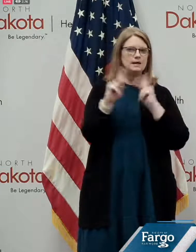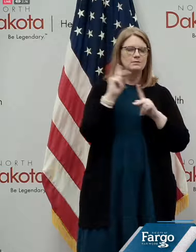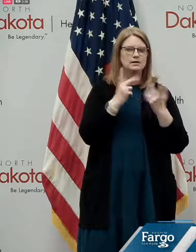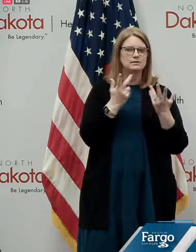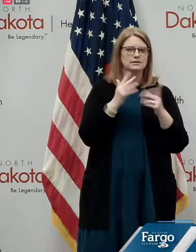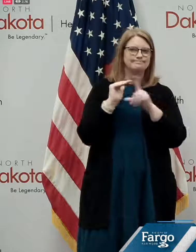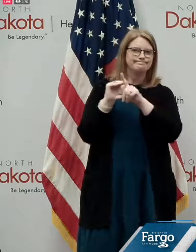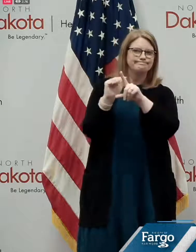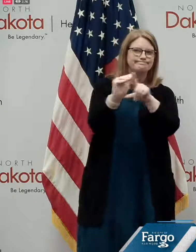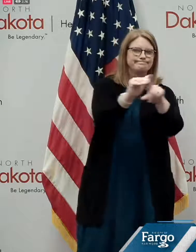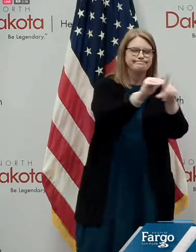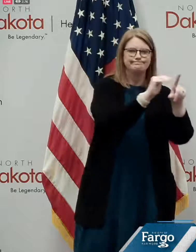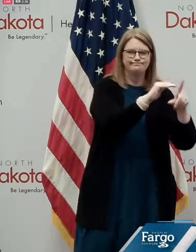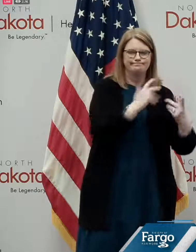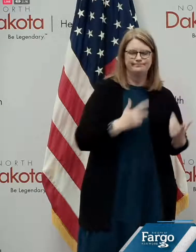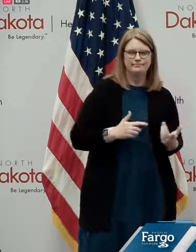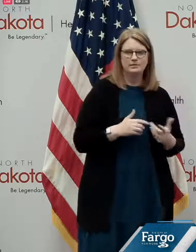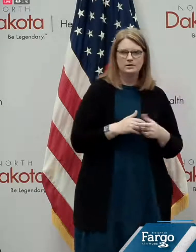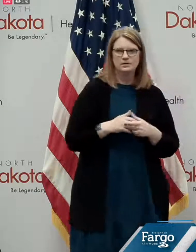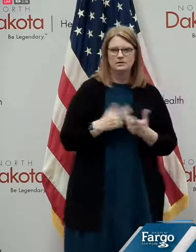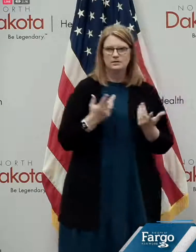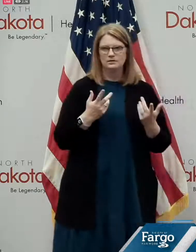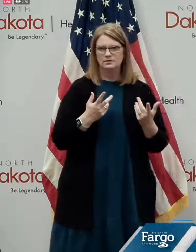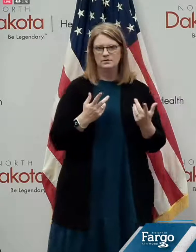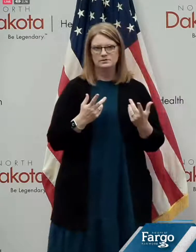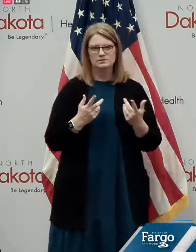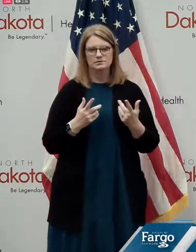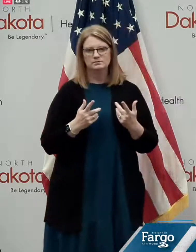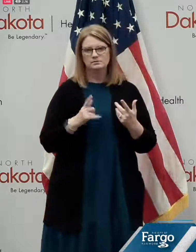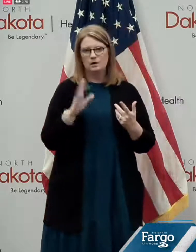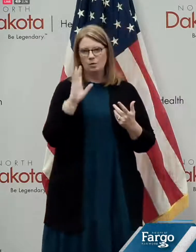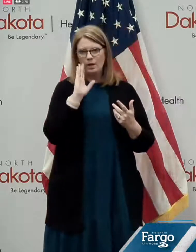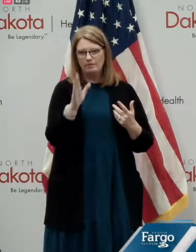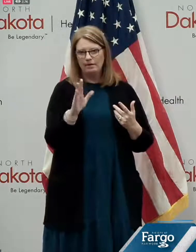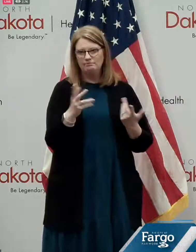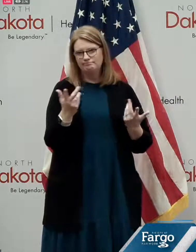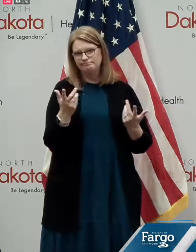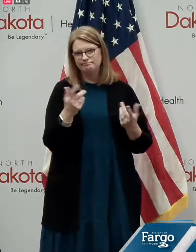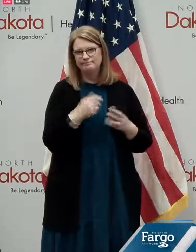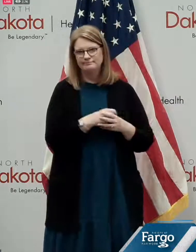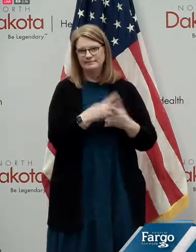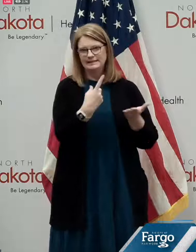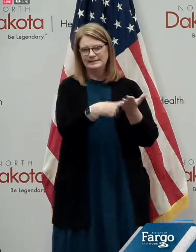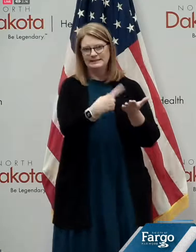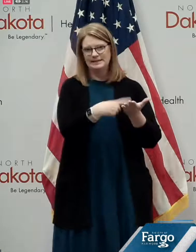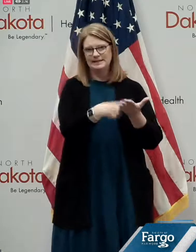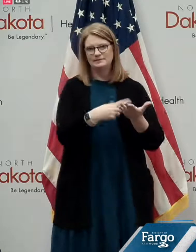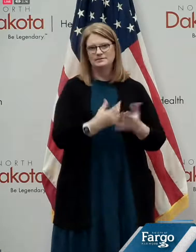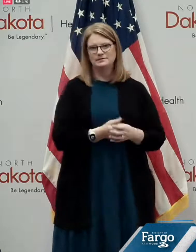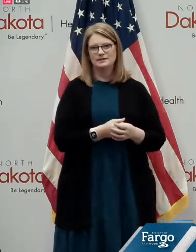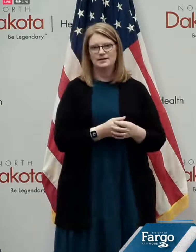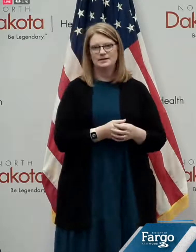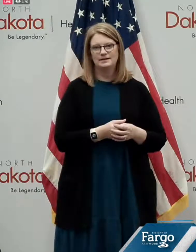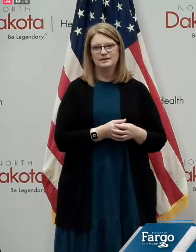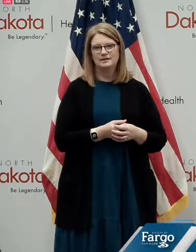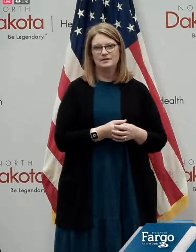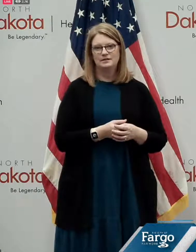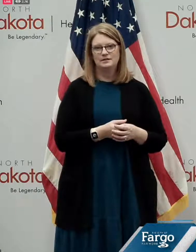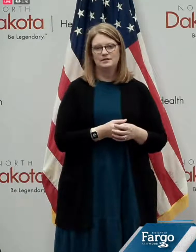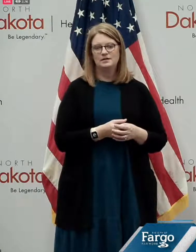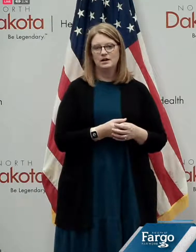audience that we're not maybe reaching with the messaging today. So that'll be discussed, and I in